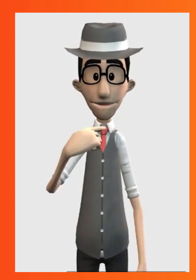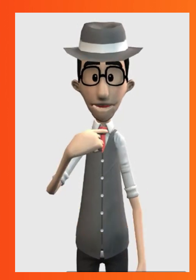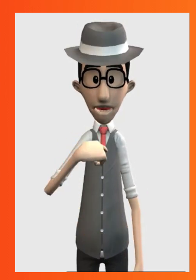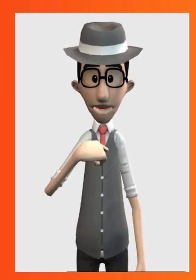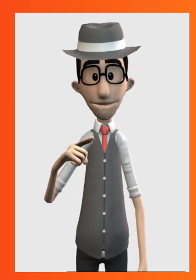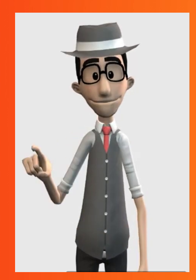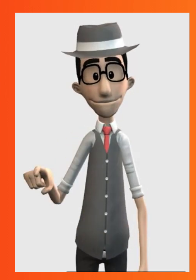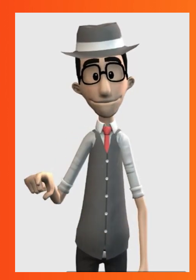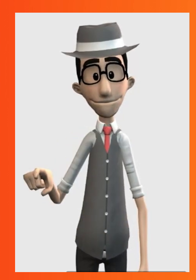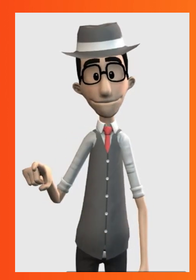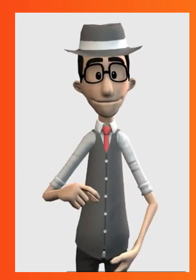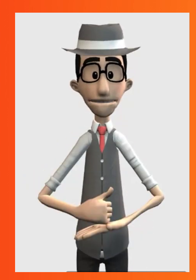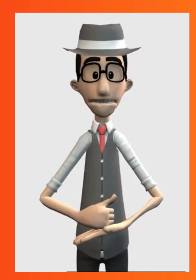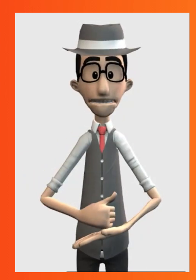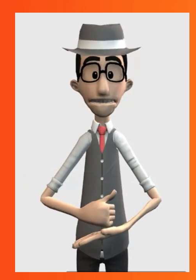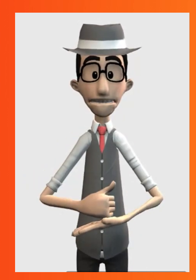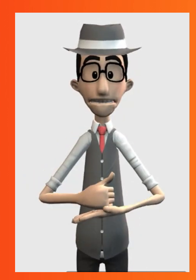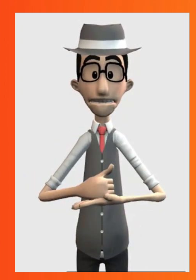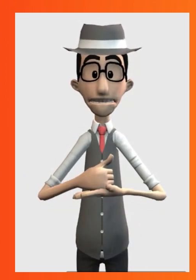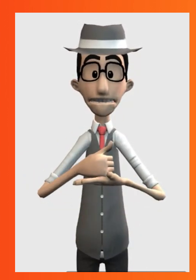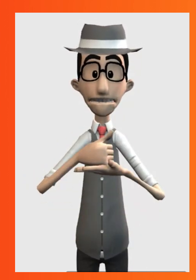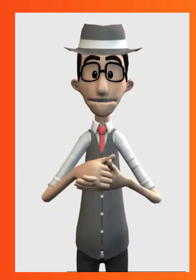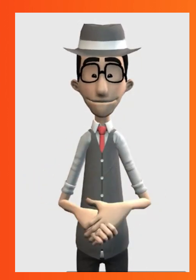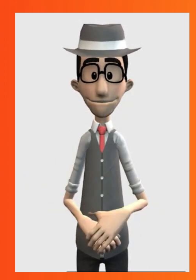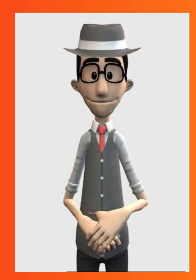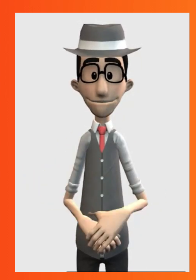I need help.